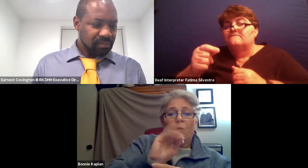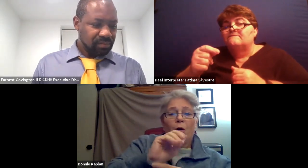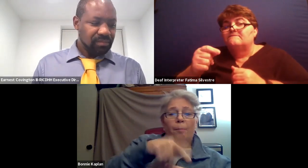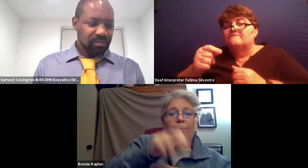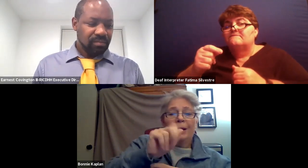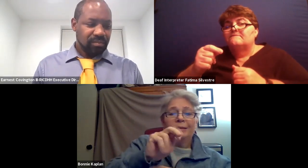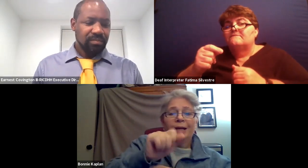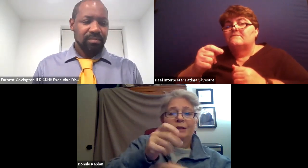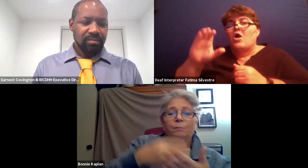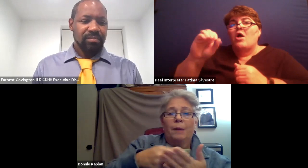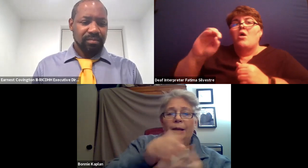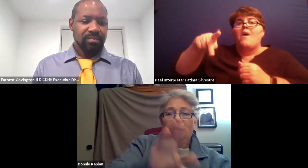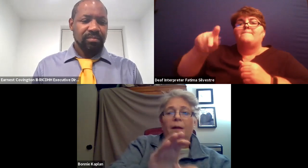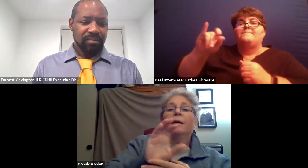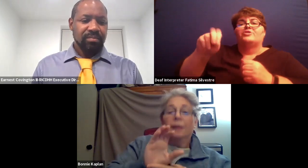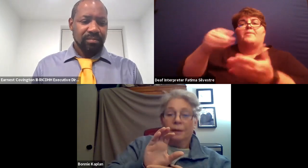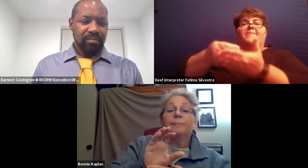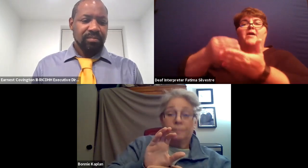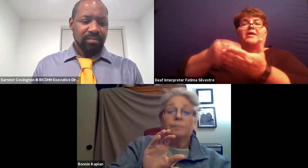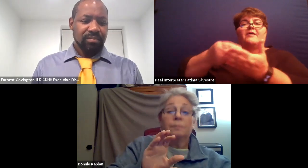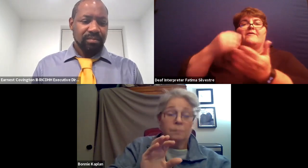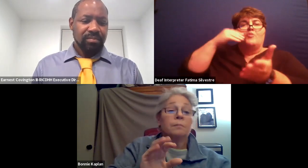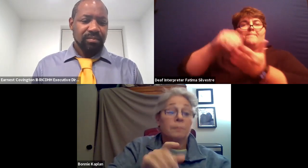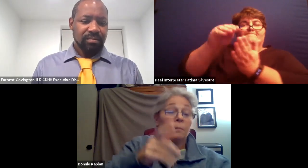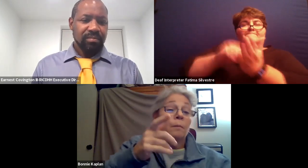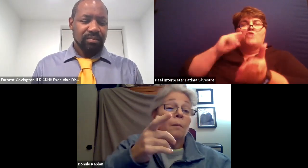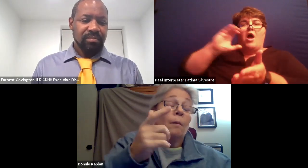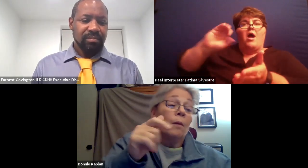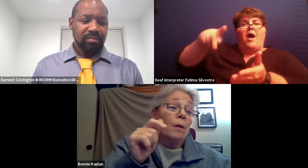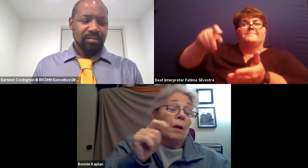with your pension, for example.